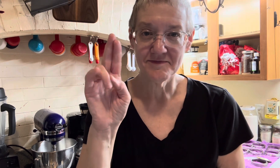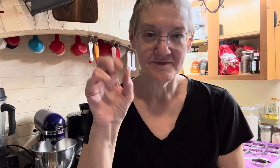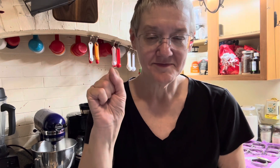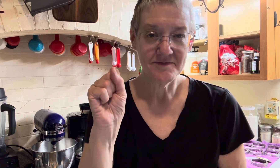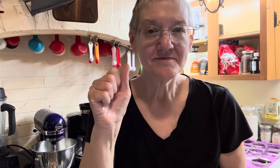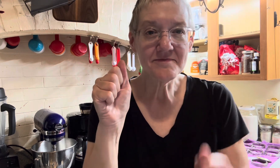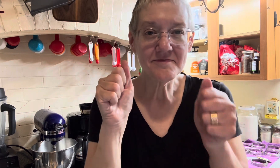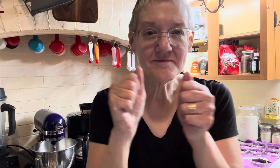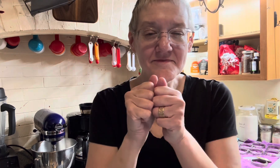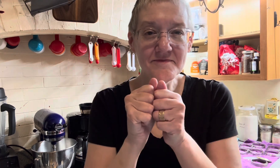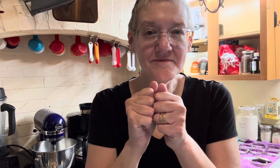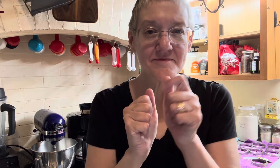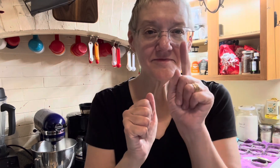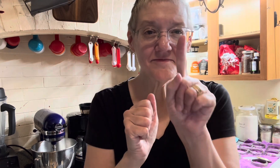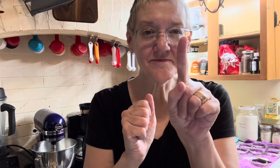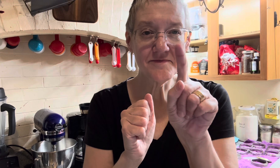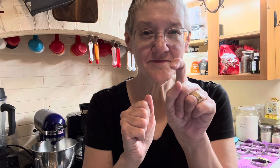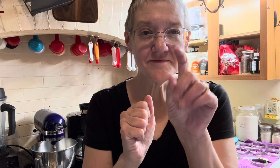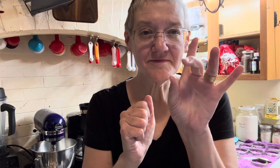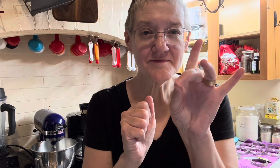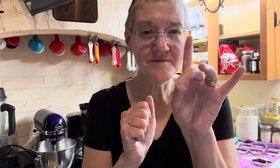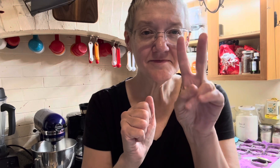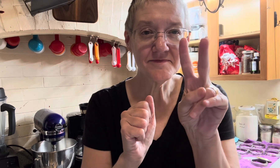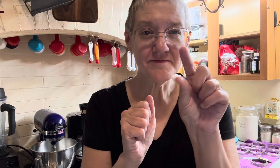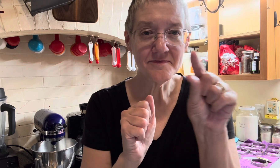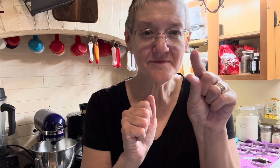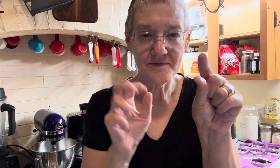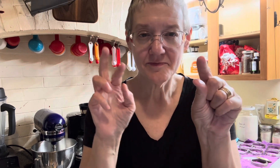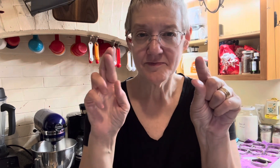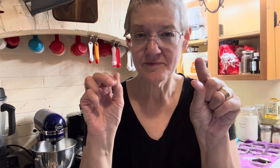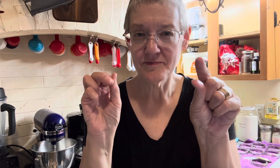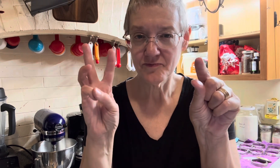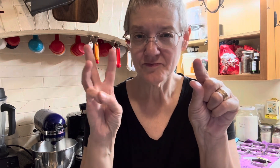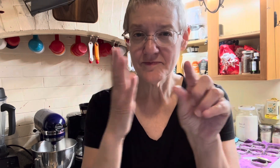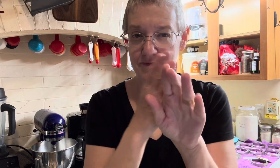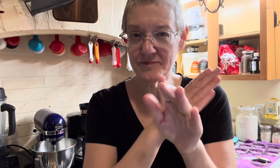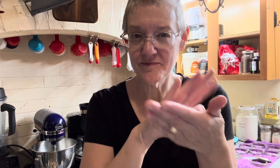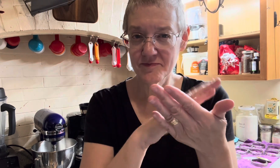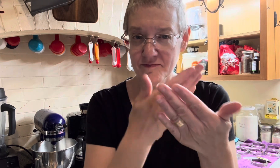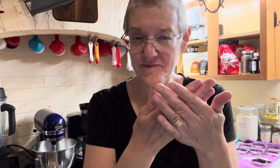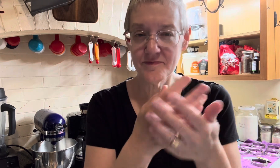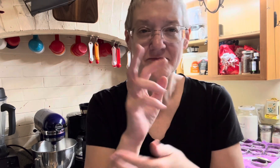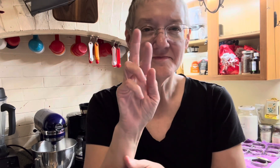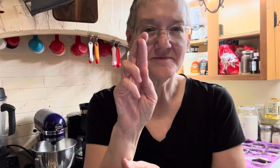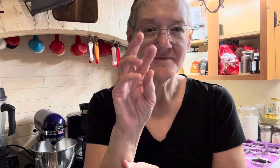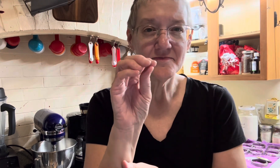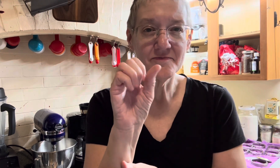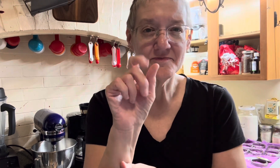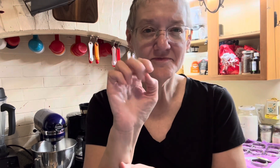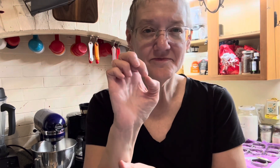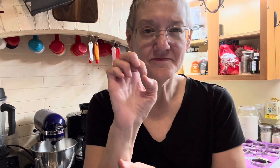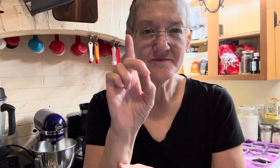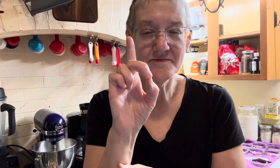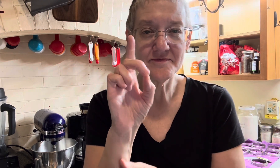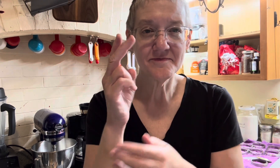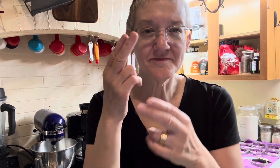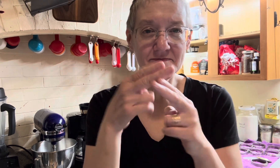carbs, with 182 grams raw weight before it was roasted,